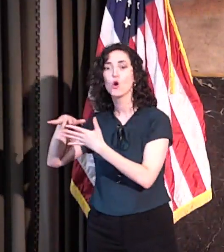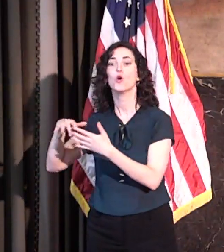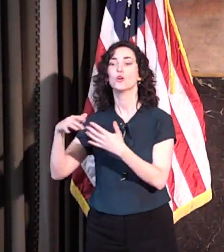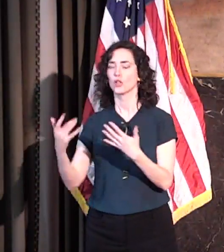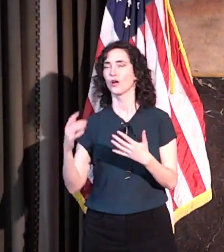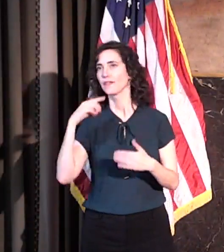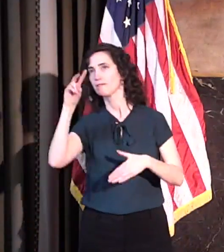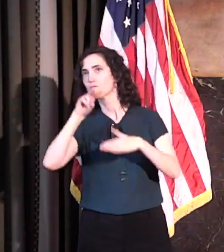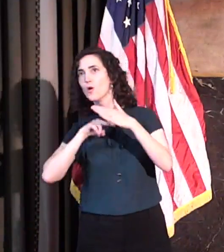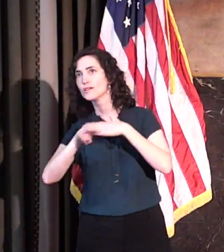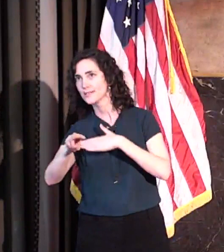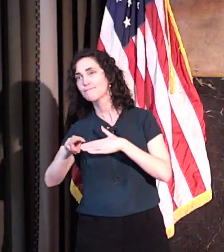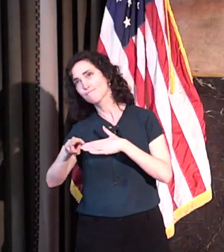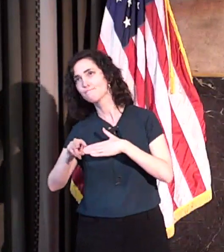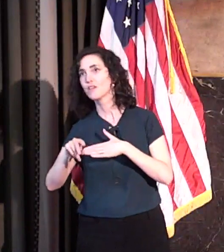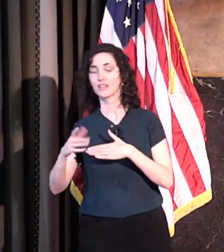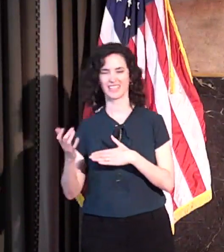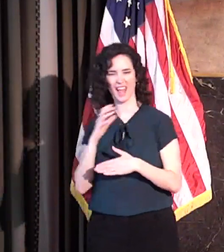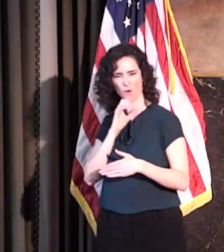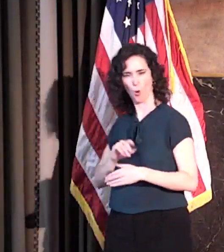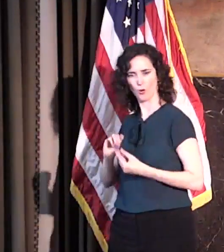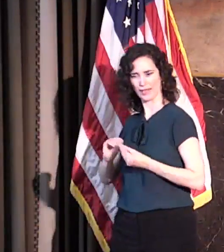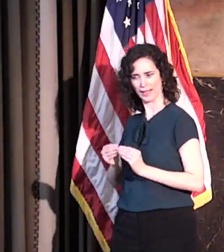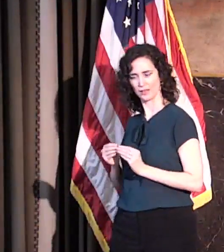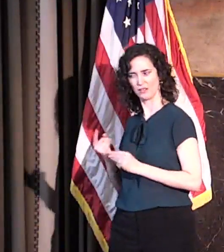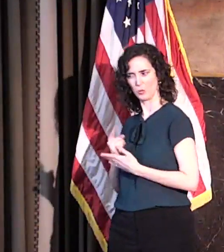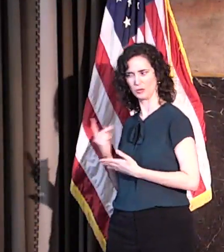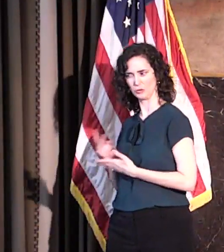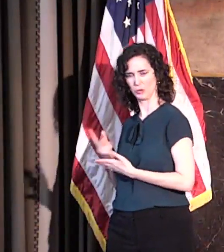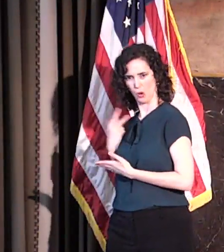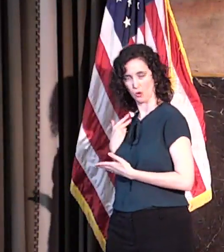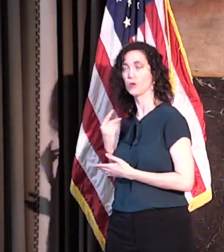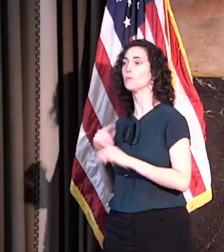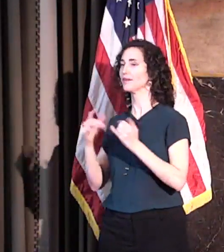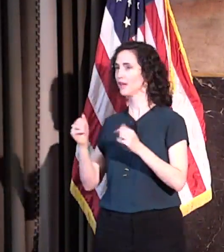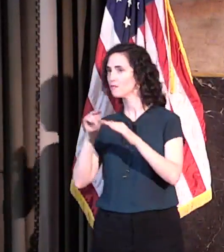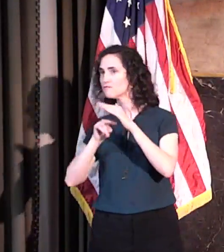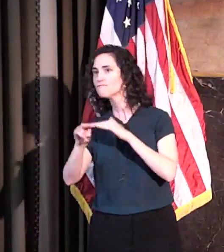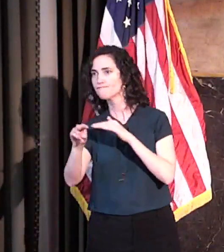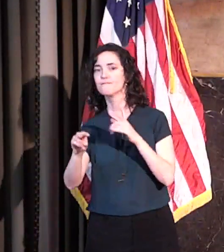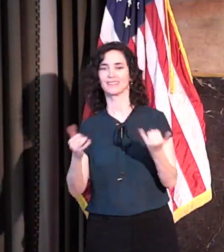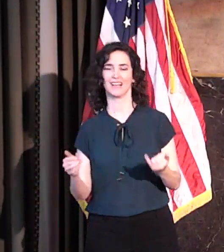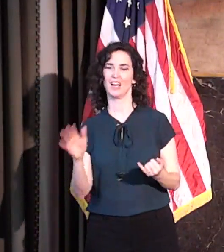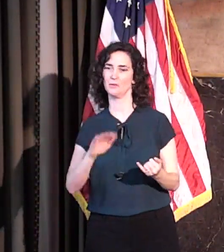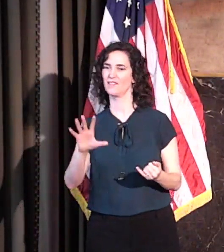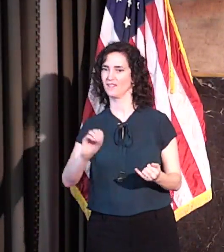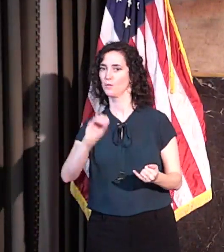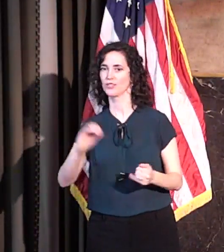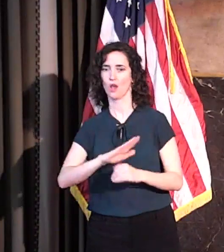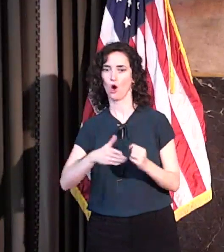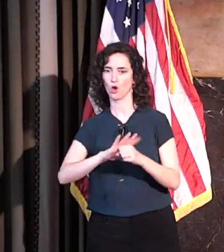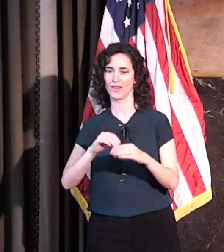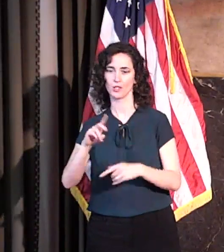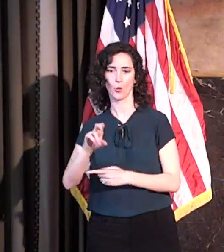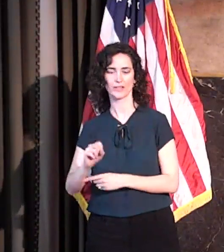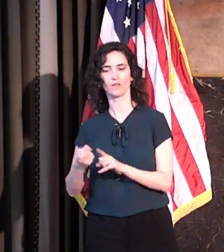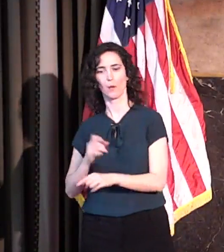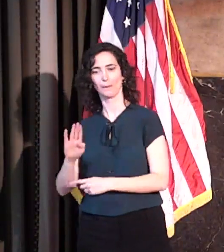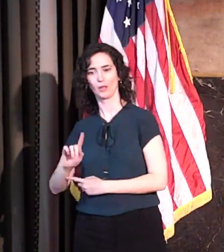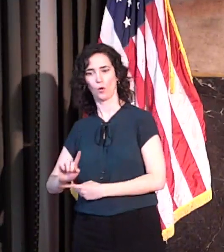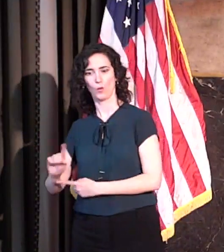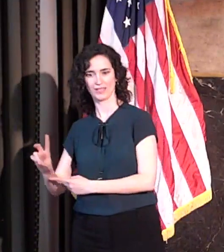50%. So this is going to continue to go up and go up and go up. There are two things that we can do